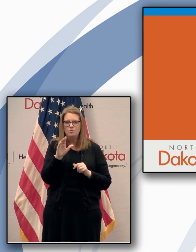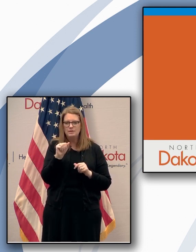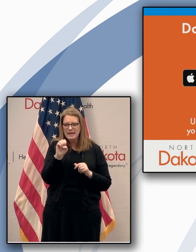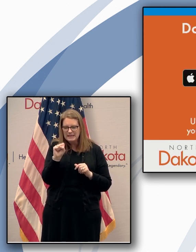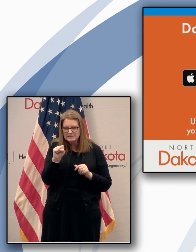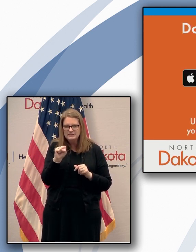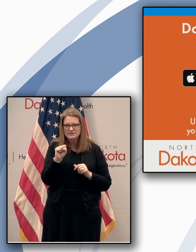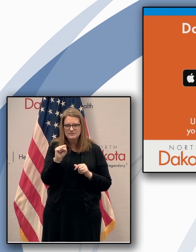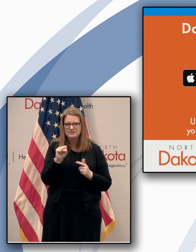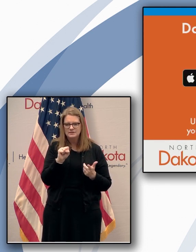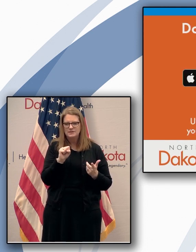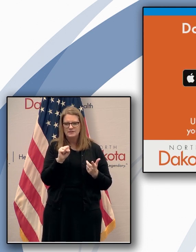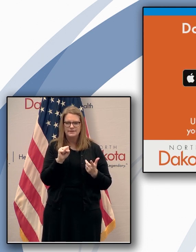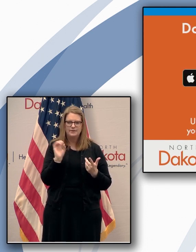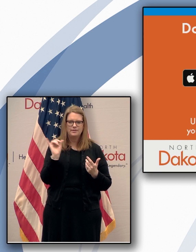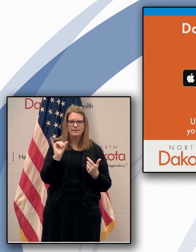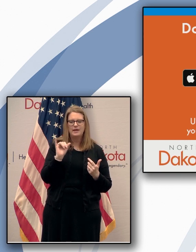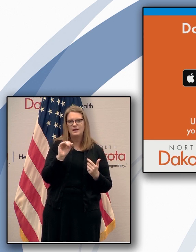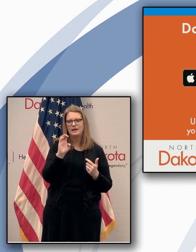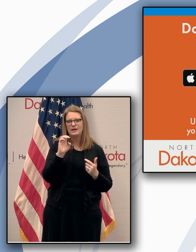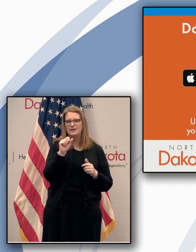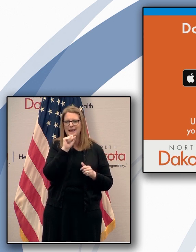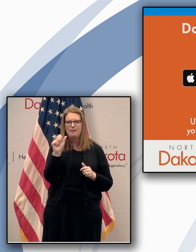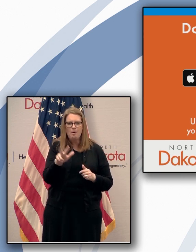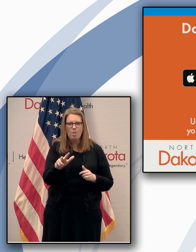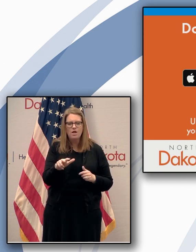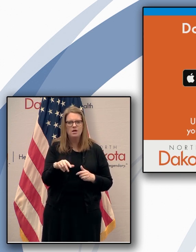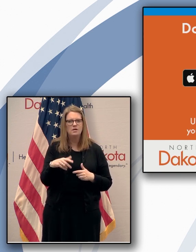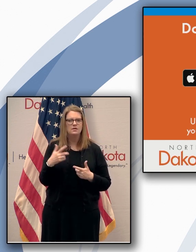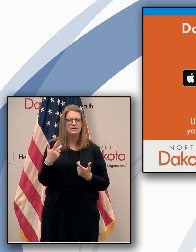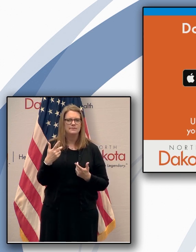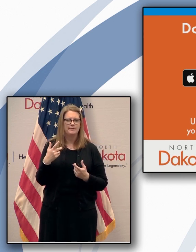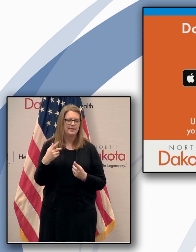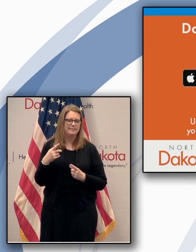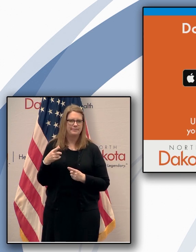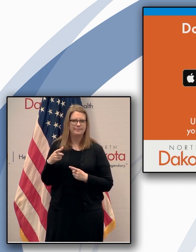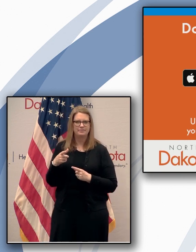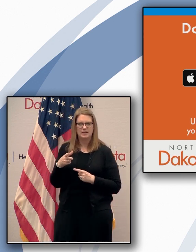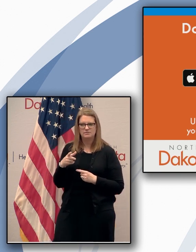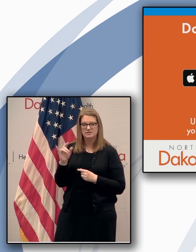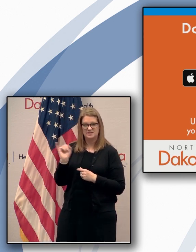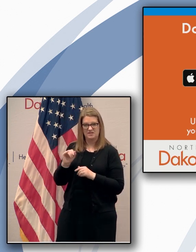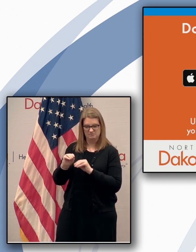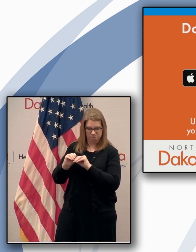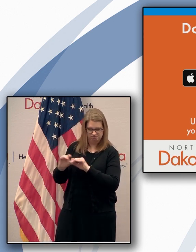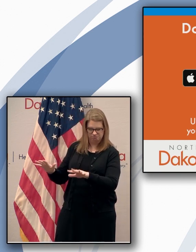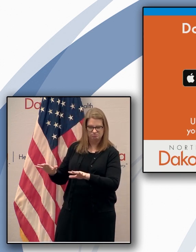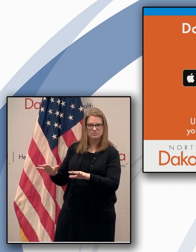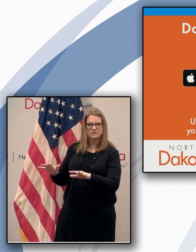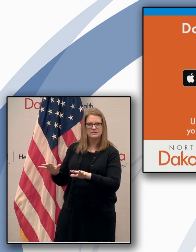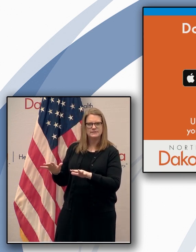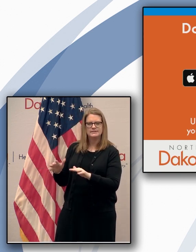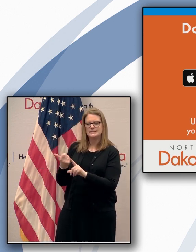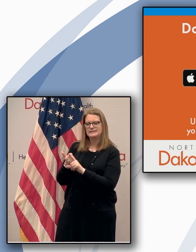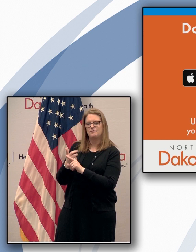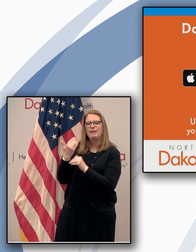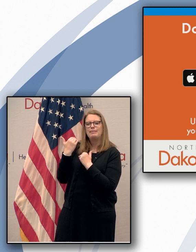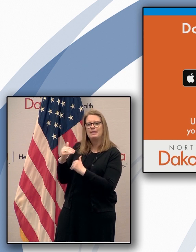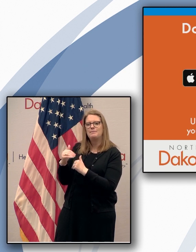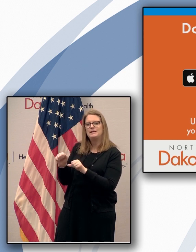cases around something, say like Ebola, that was, again, infectious and deadly, but had limited